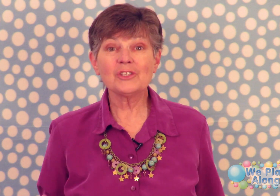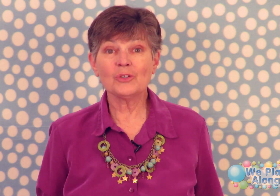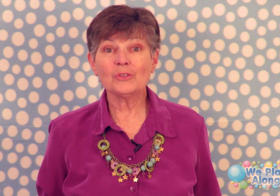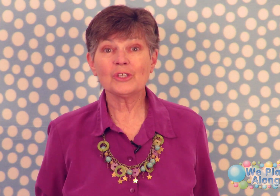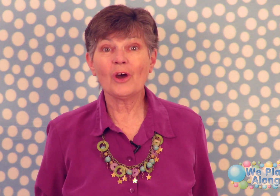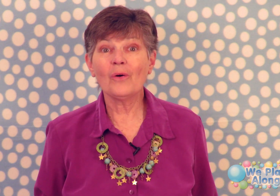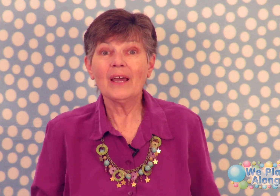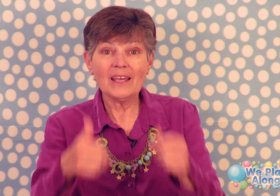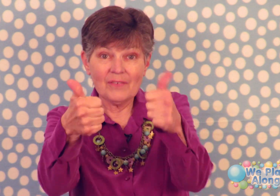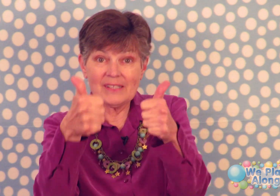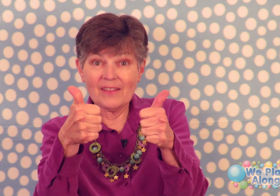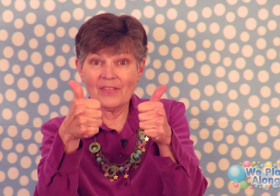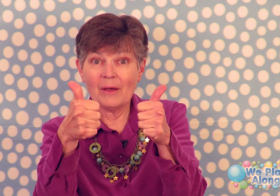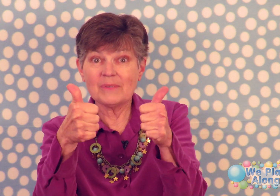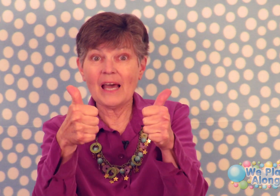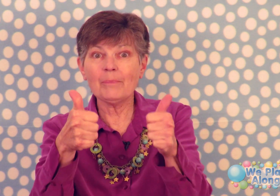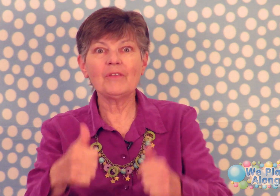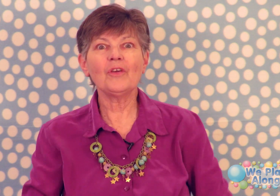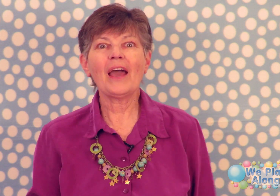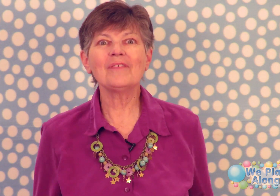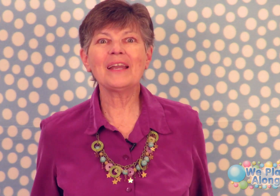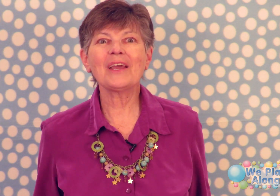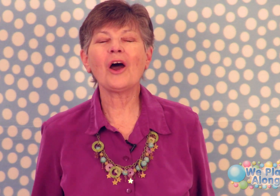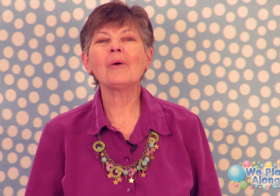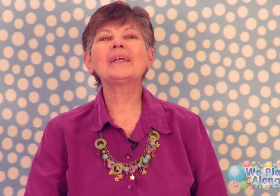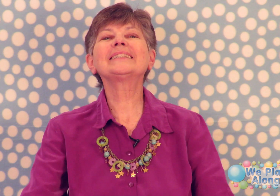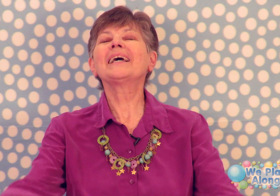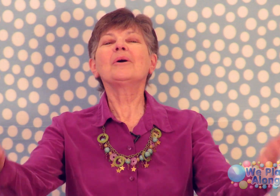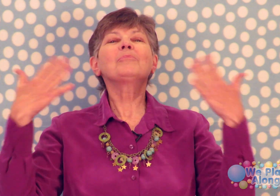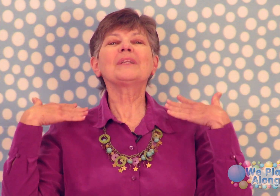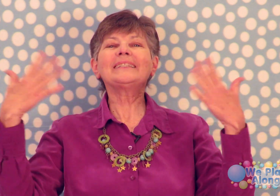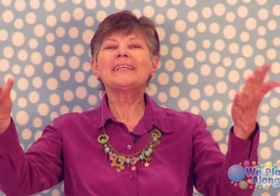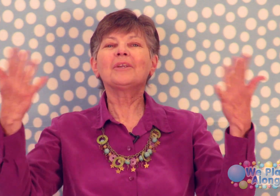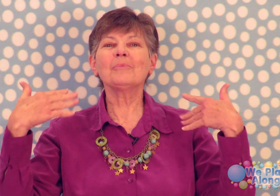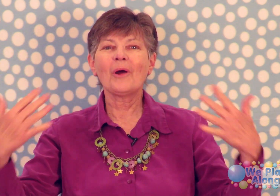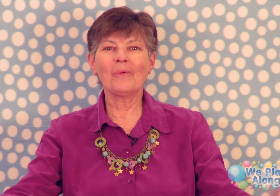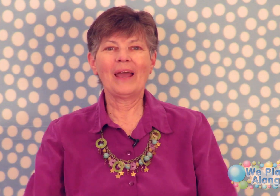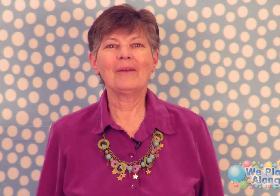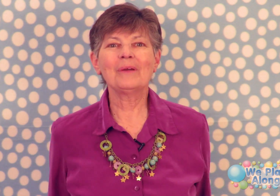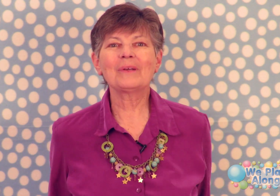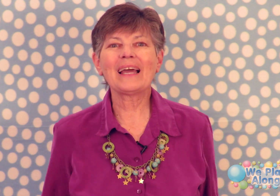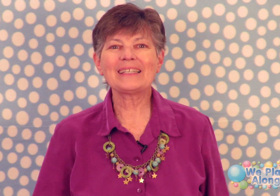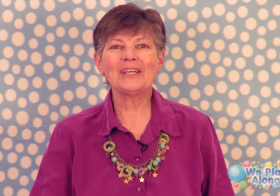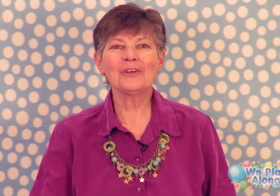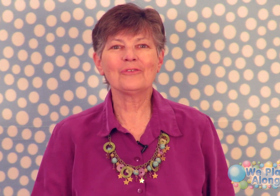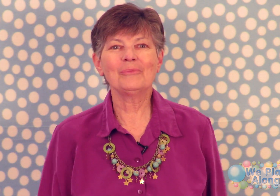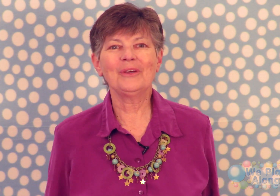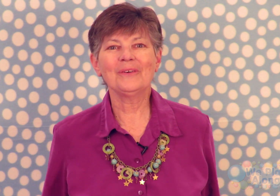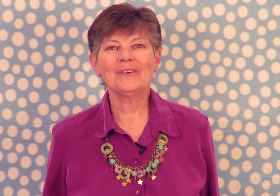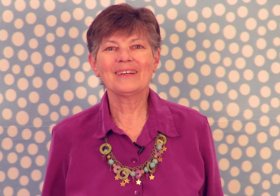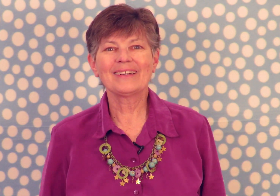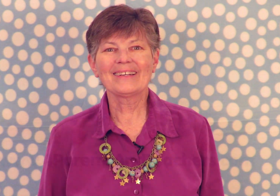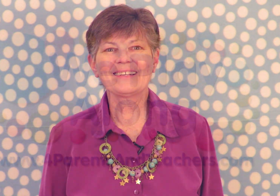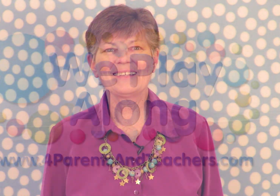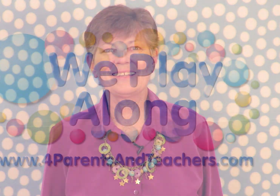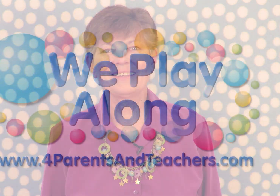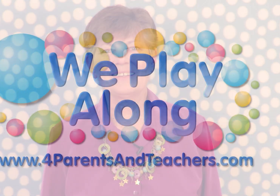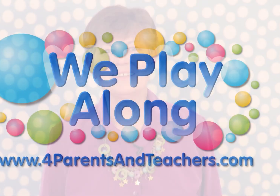do so. Give us a thumbs up, and if you have any comments, please send them our way. We would like to hear from you. Play, play,